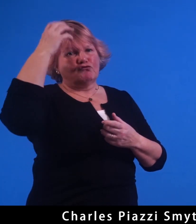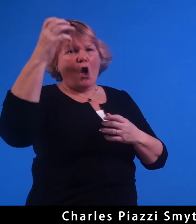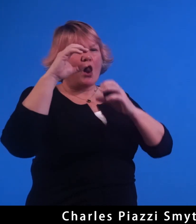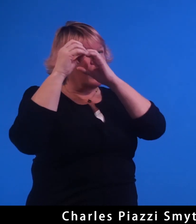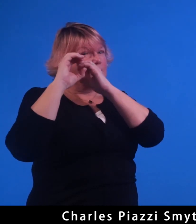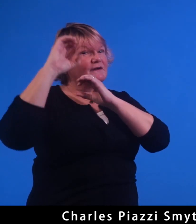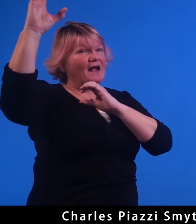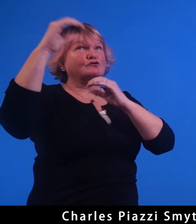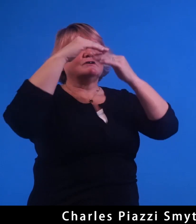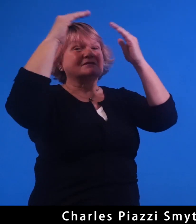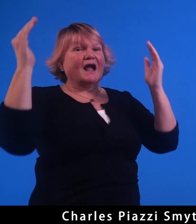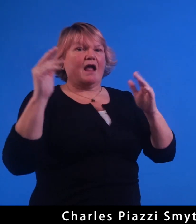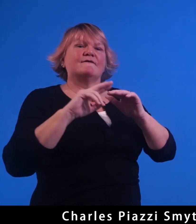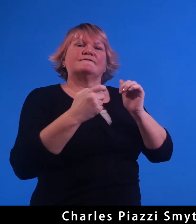Royal for Scotland.